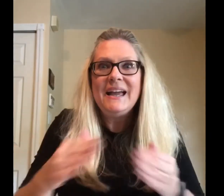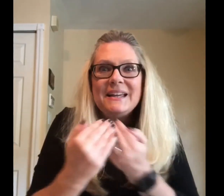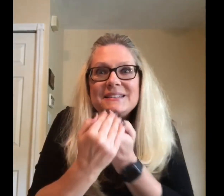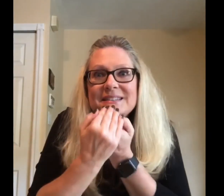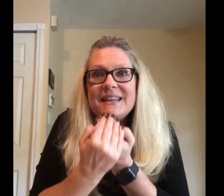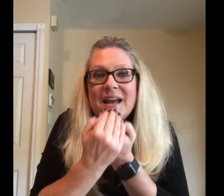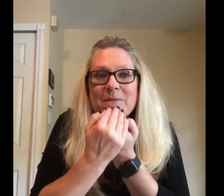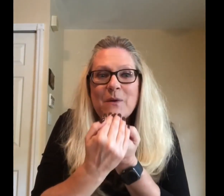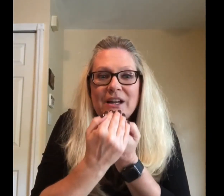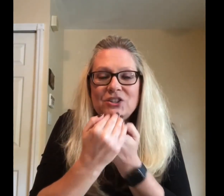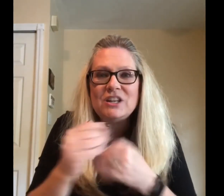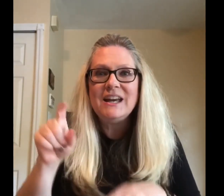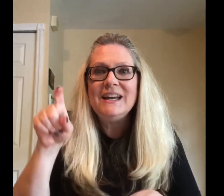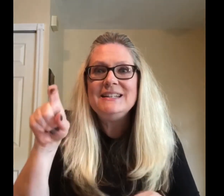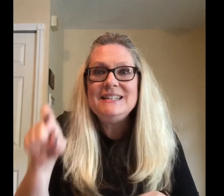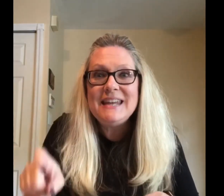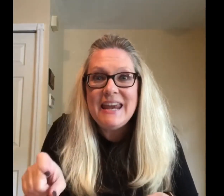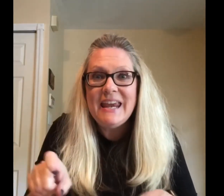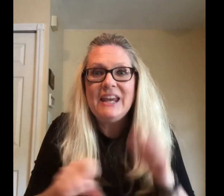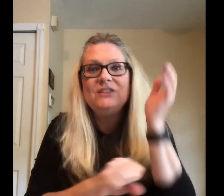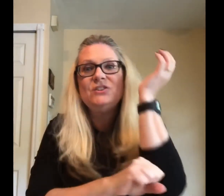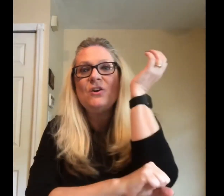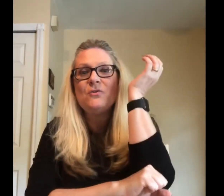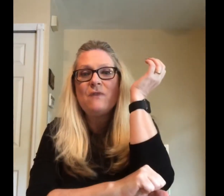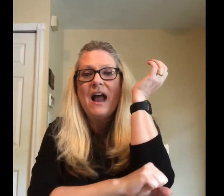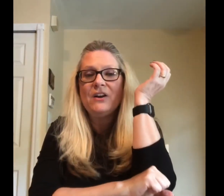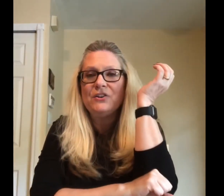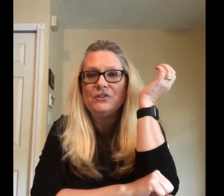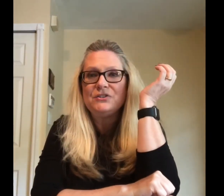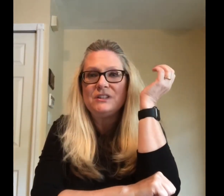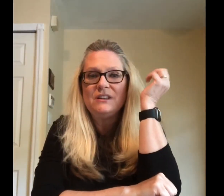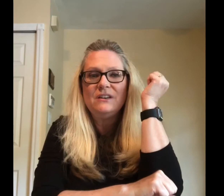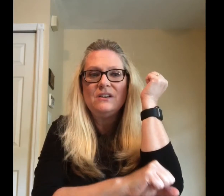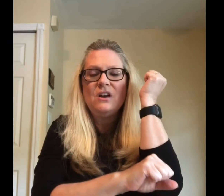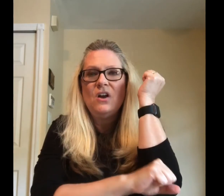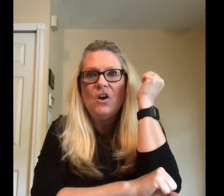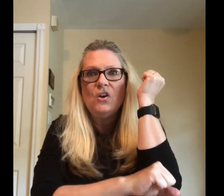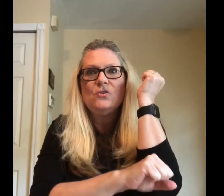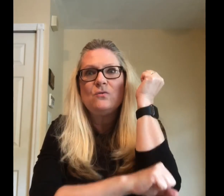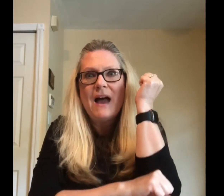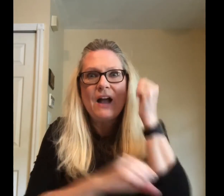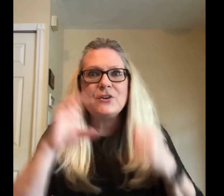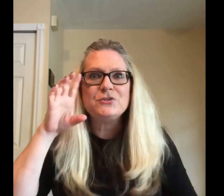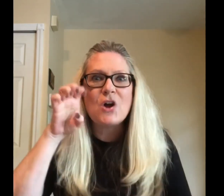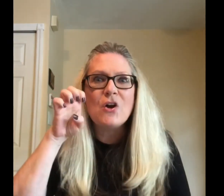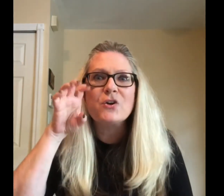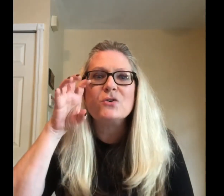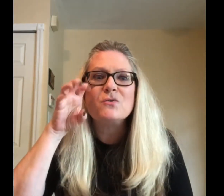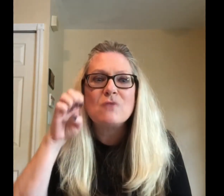His sandwich needs crackers. Crackers are